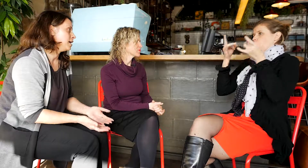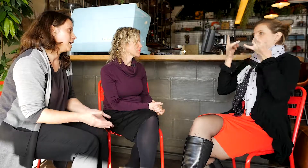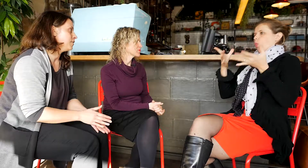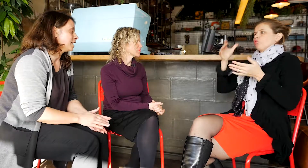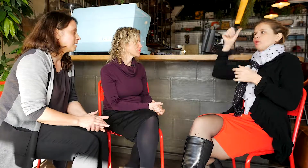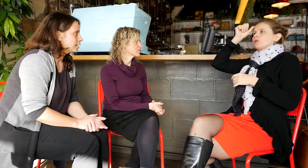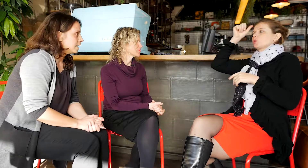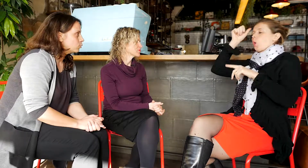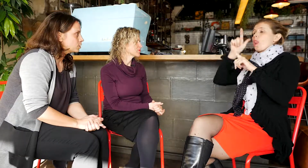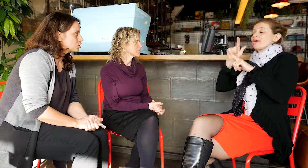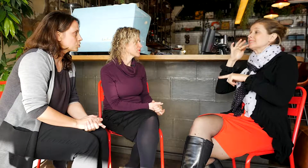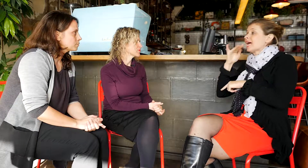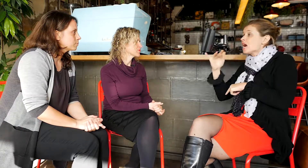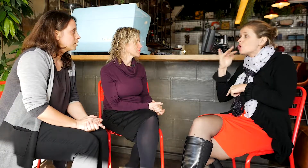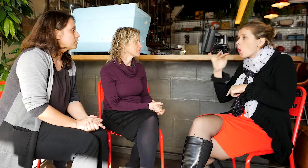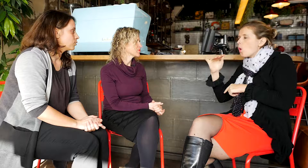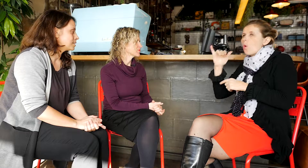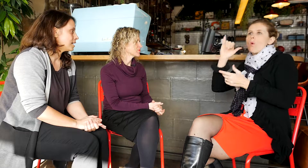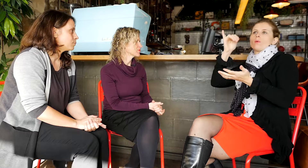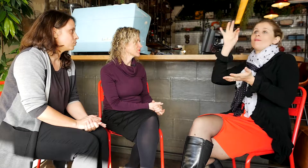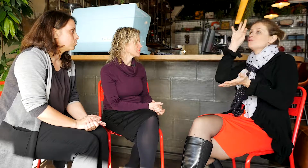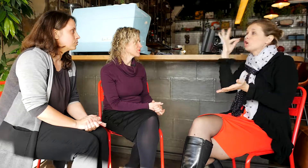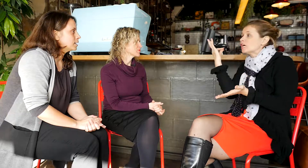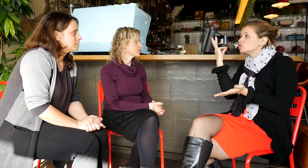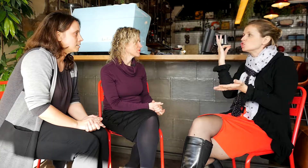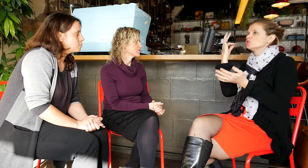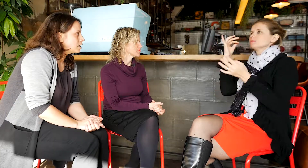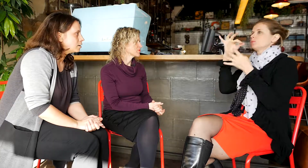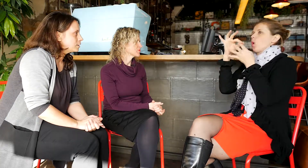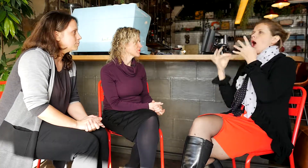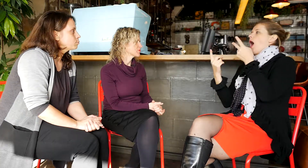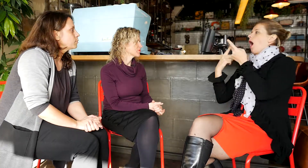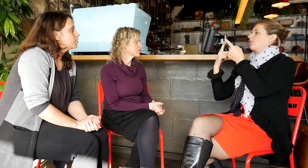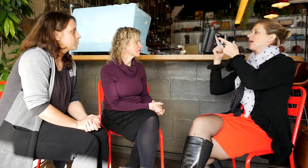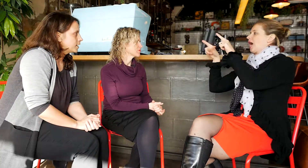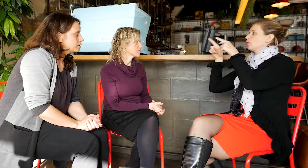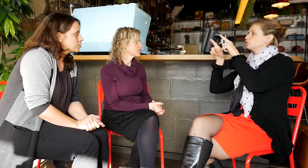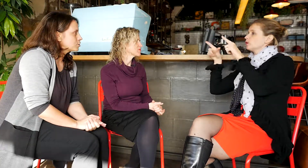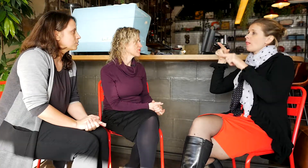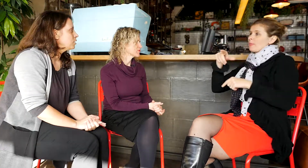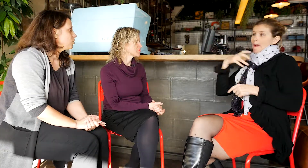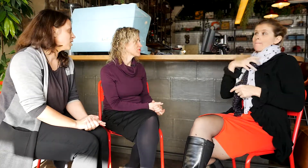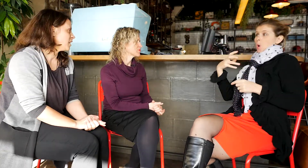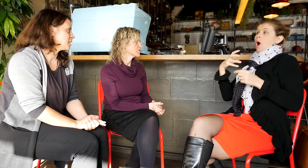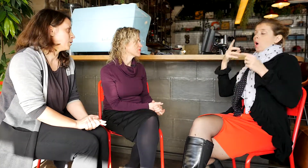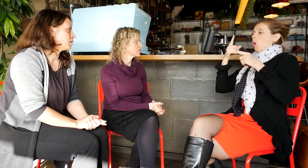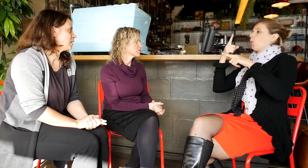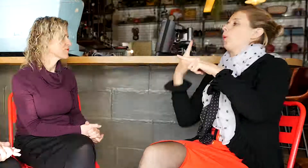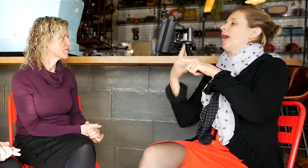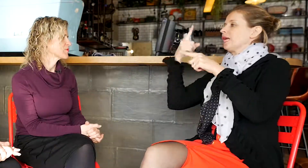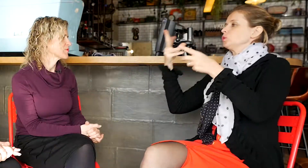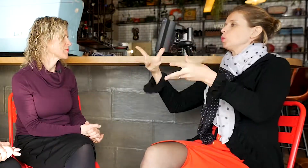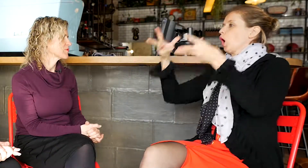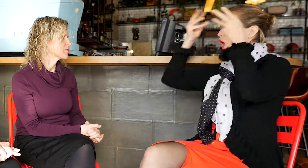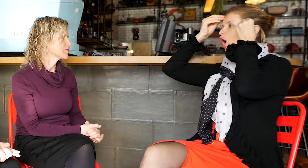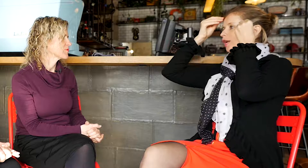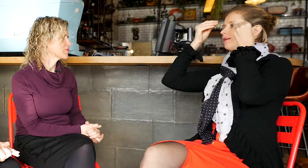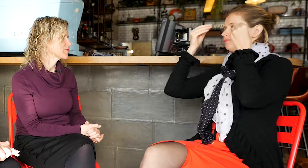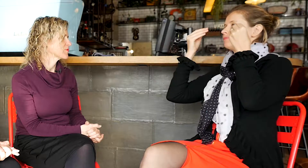have another language, for example, Te Reo Māori, French, or another spoken language. Then that